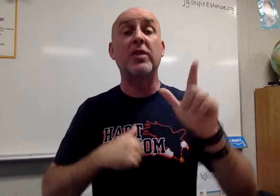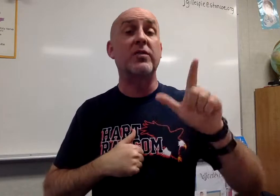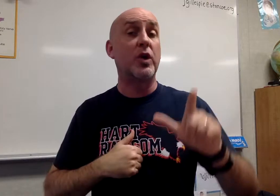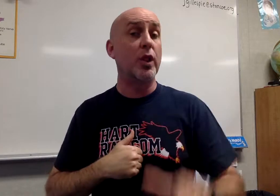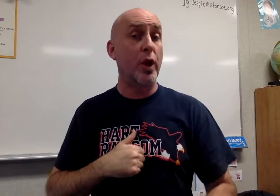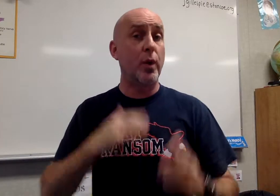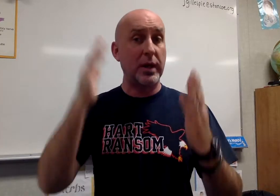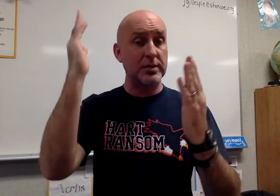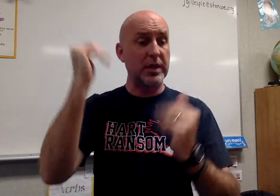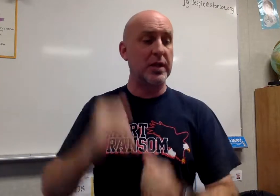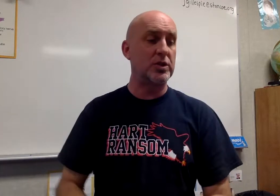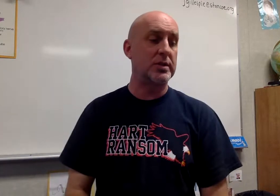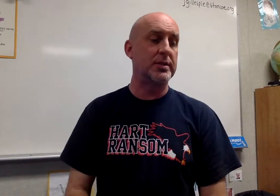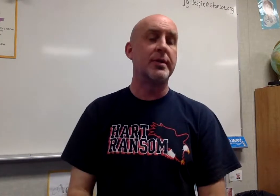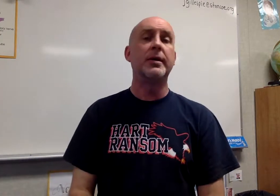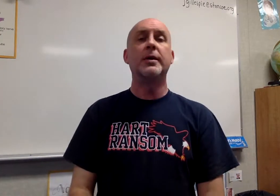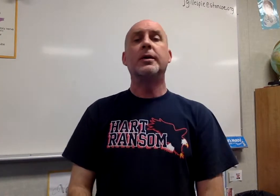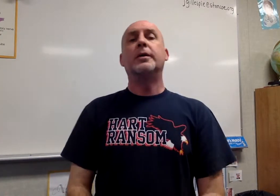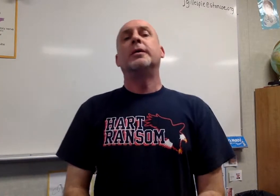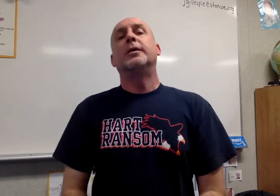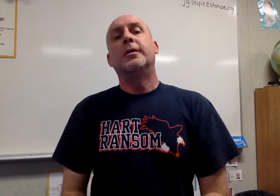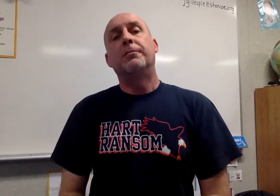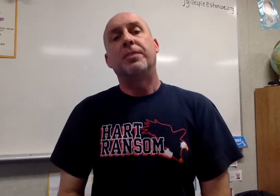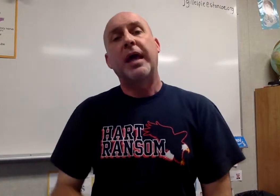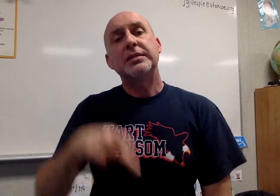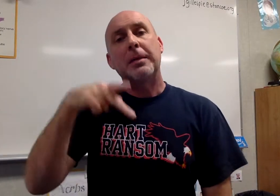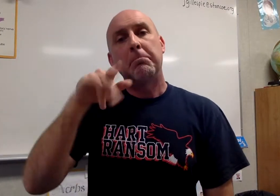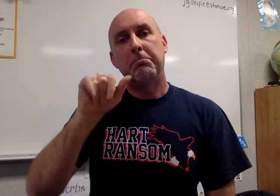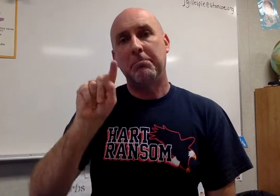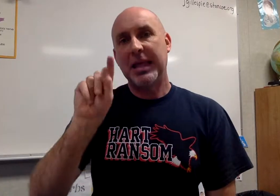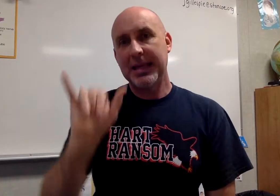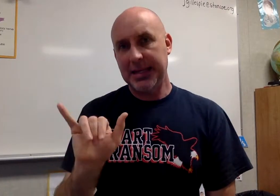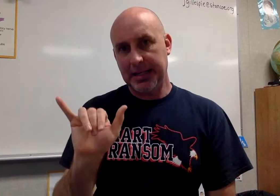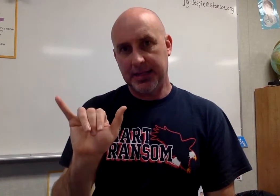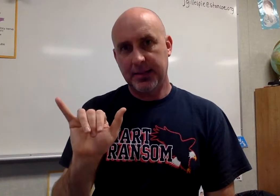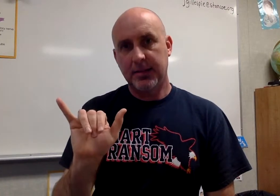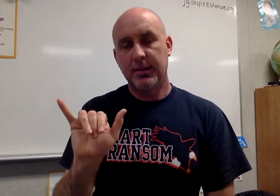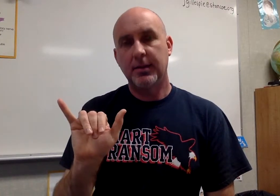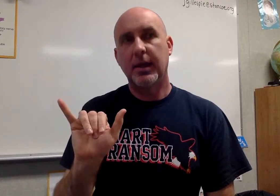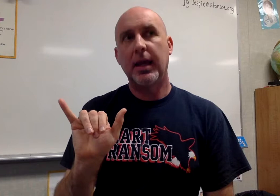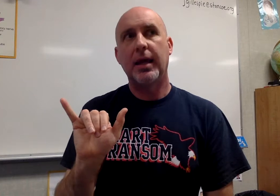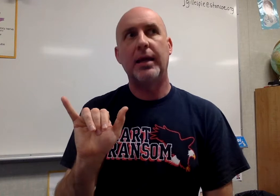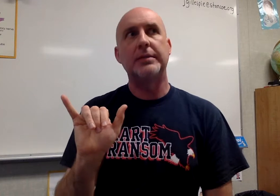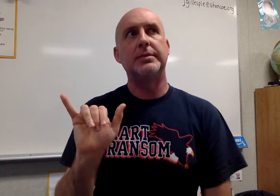very low expectations. That's pity. And